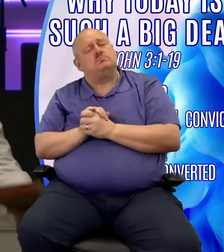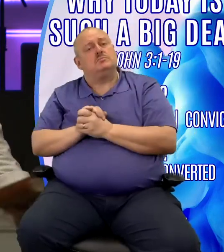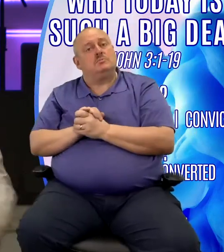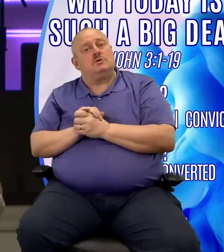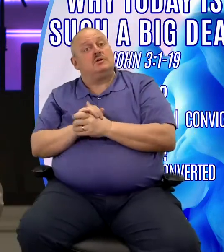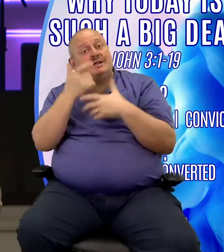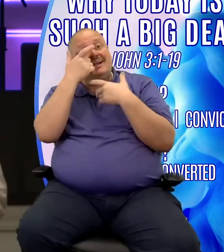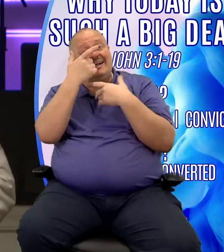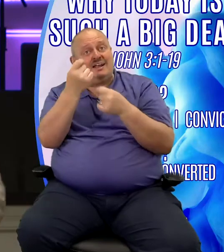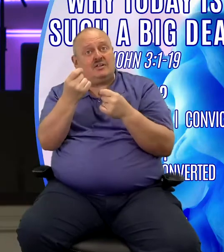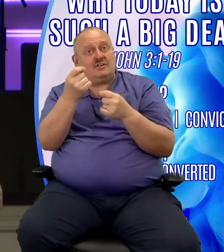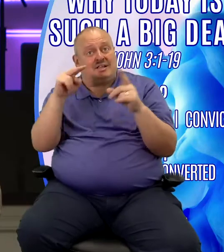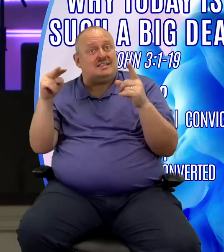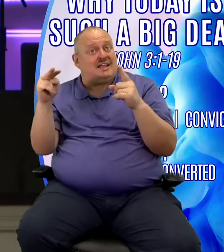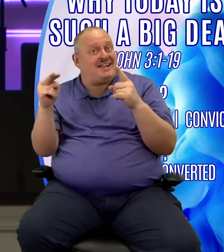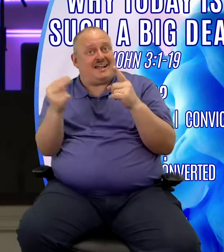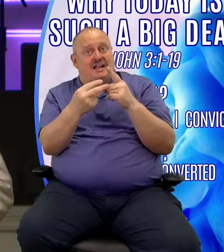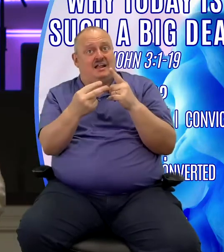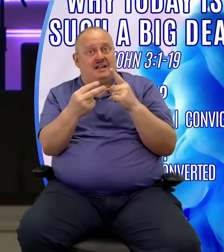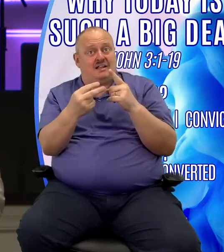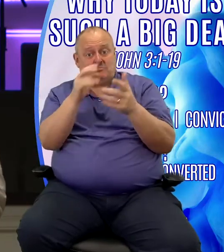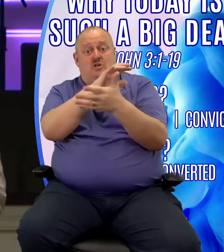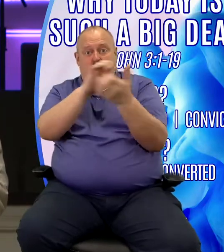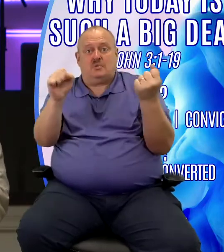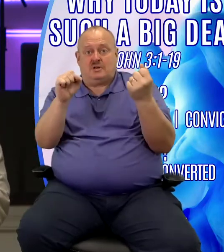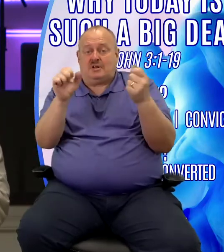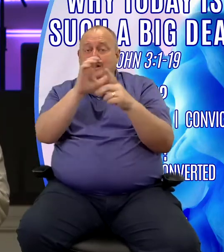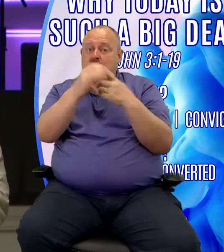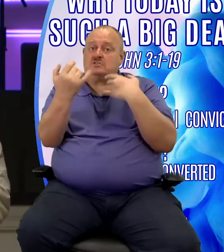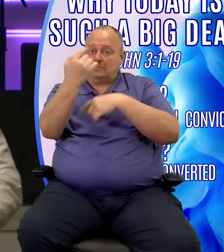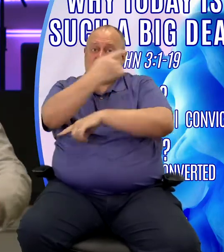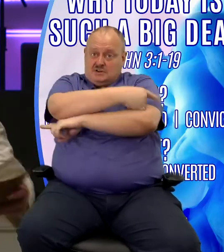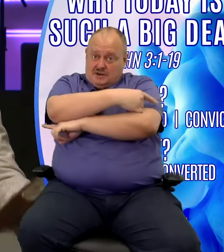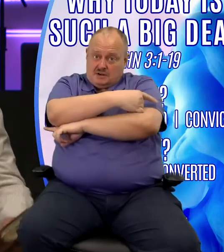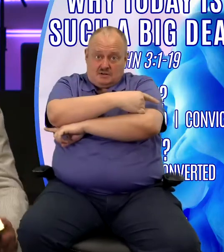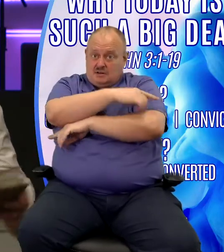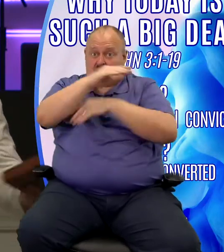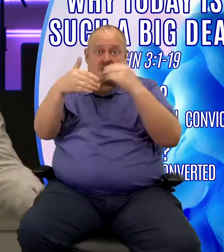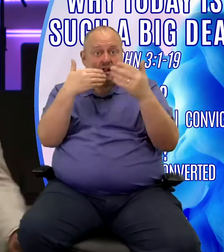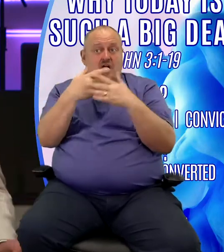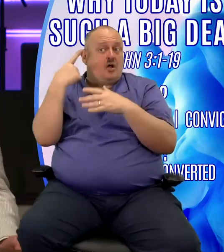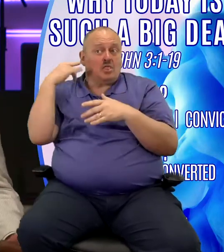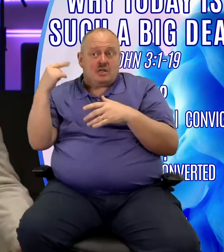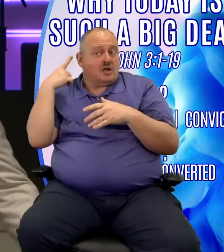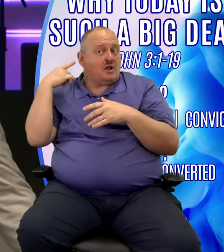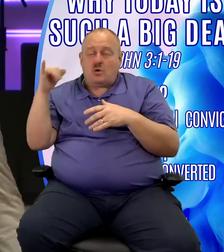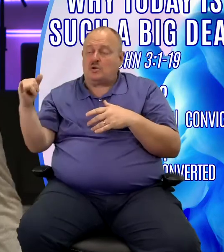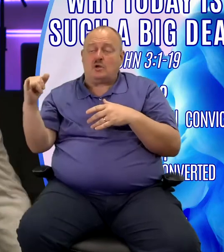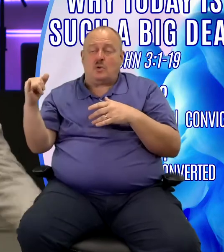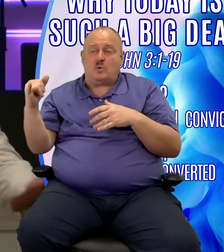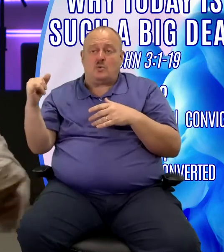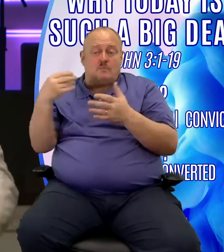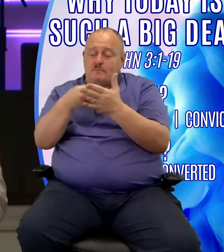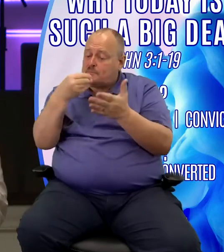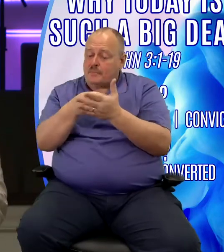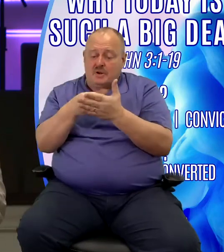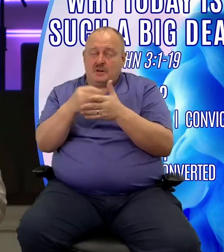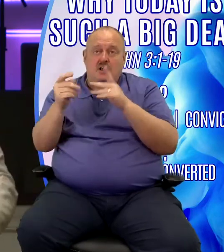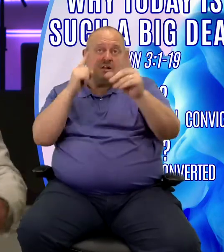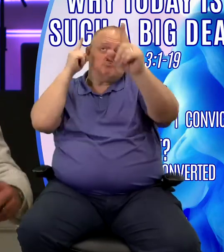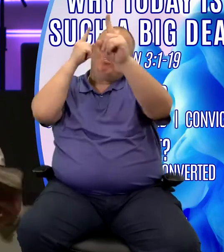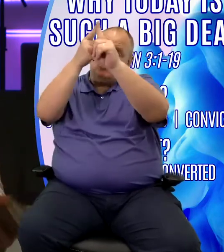interesting that perspective is somewhat being shattered in our culture today. For all the goals and all the aspirations that many of us have had over